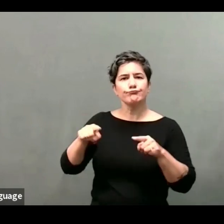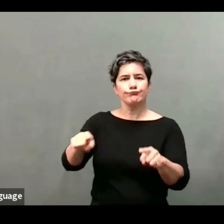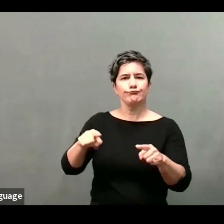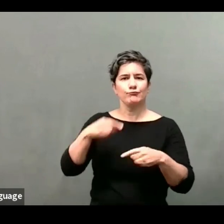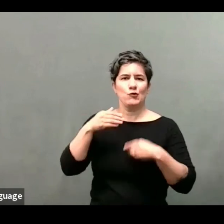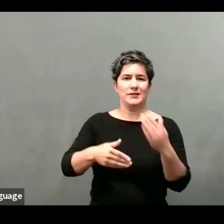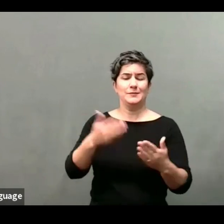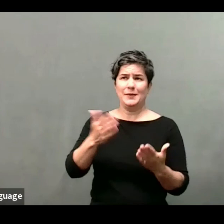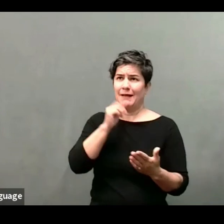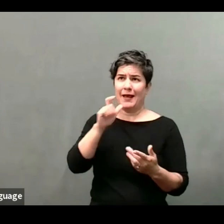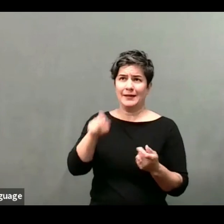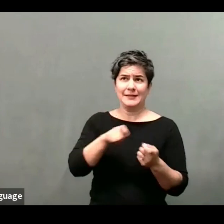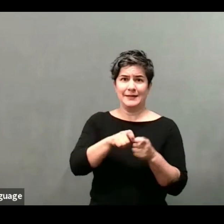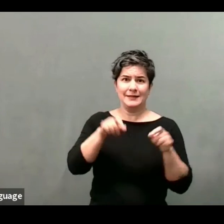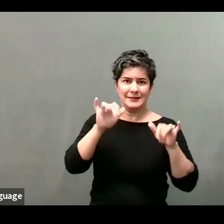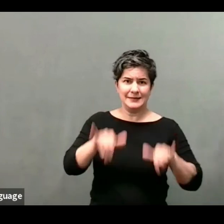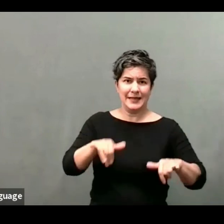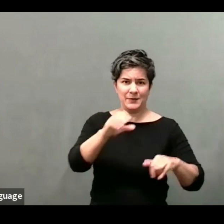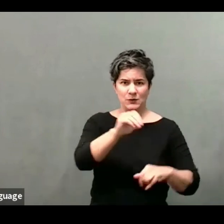this exact one.